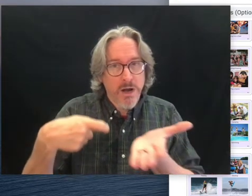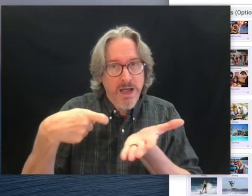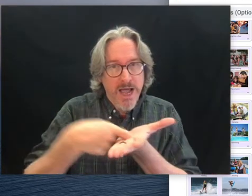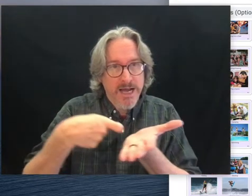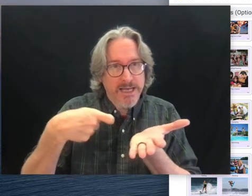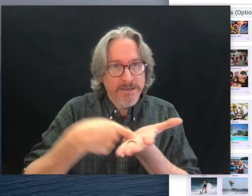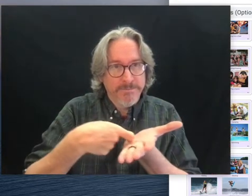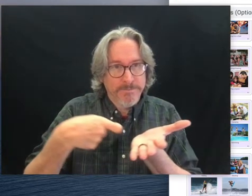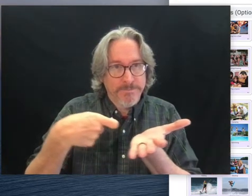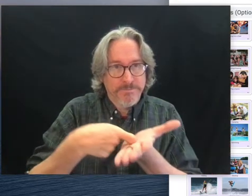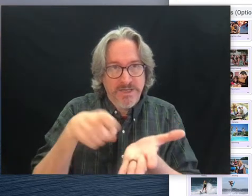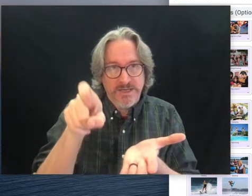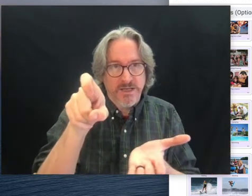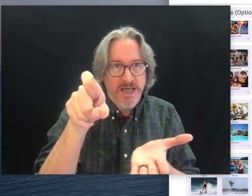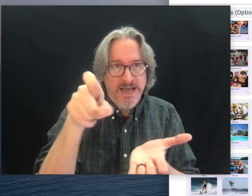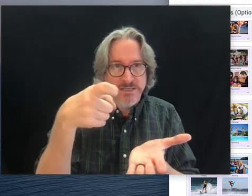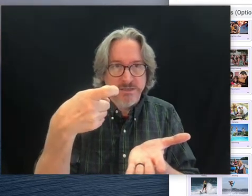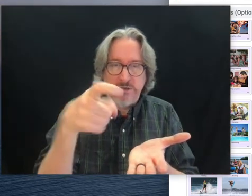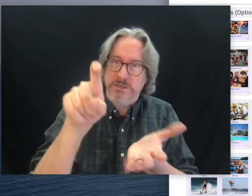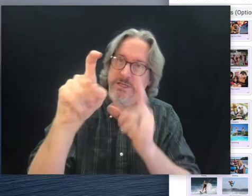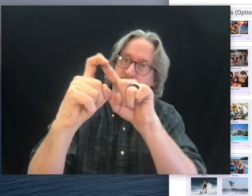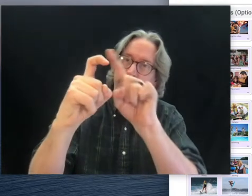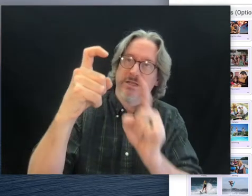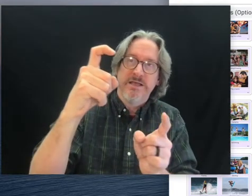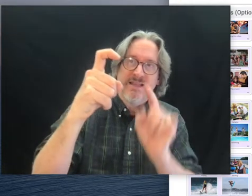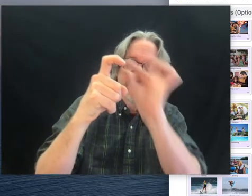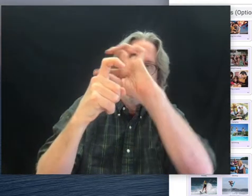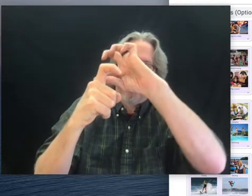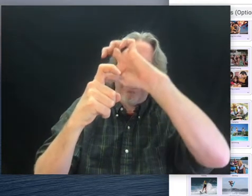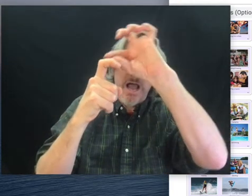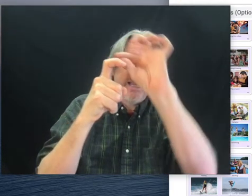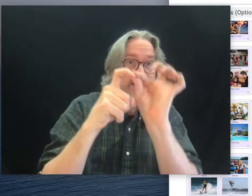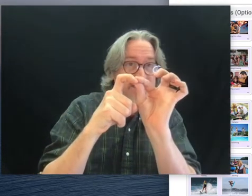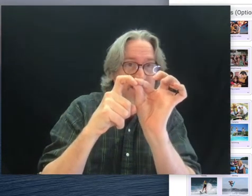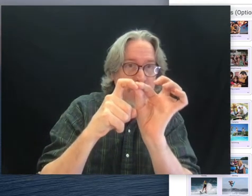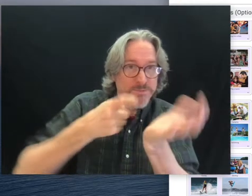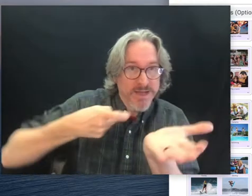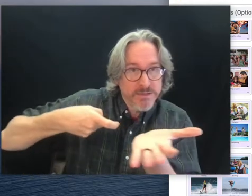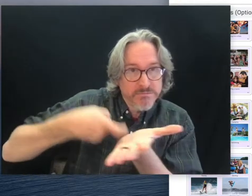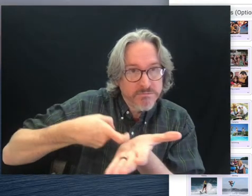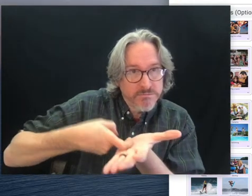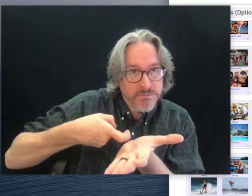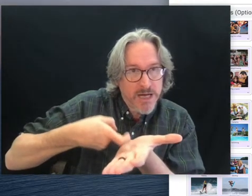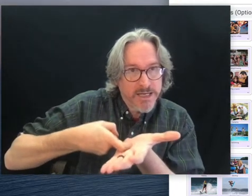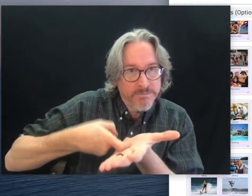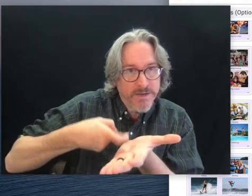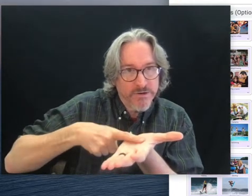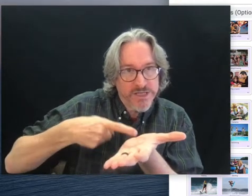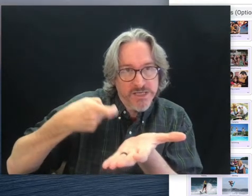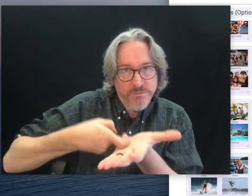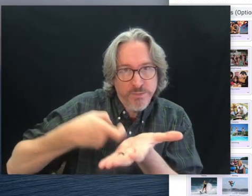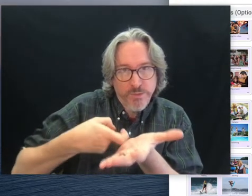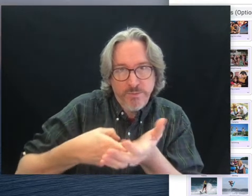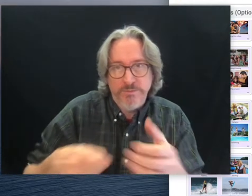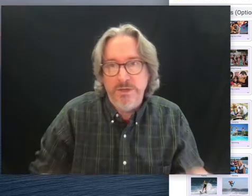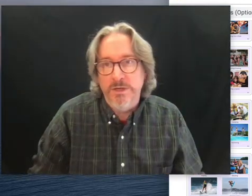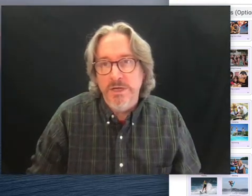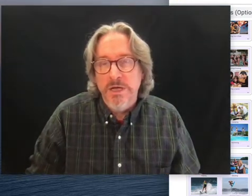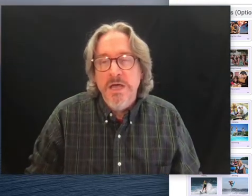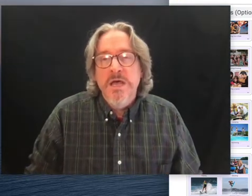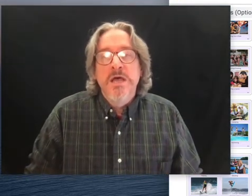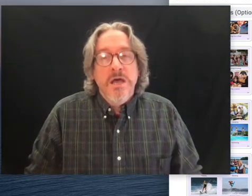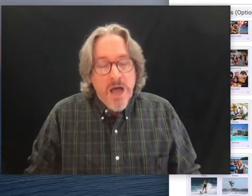or hockey, little X, or that's the hockey stick, how it's bent. Hockey, and there's the ice.